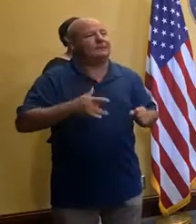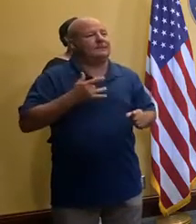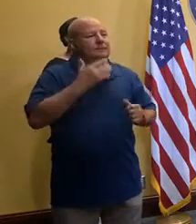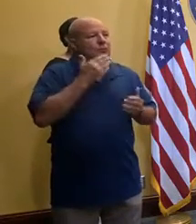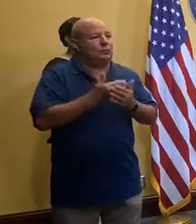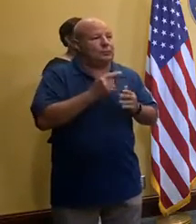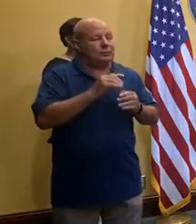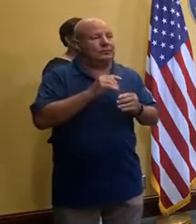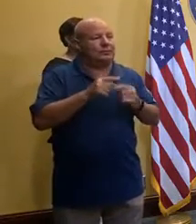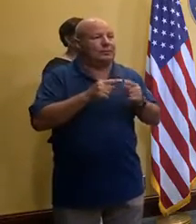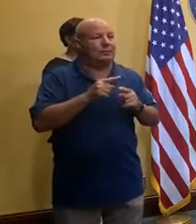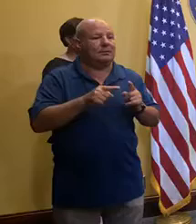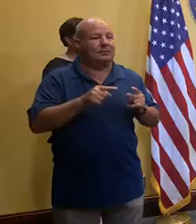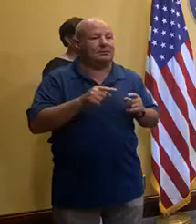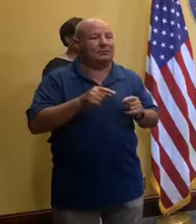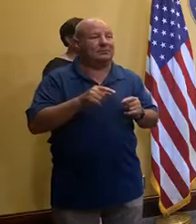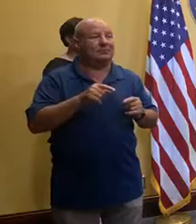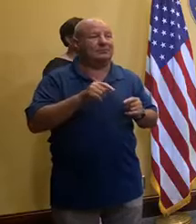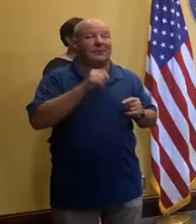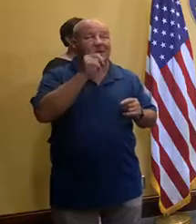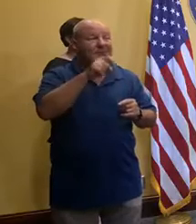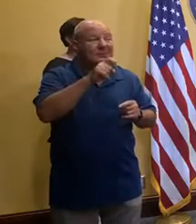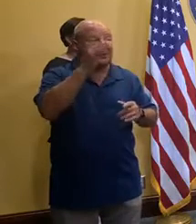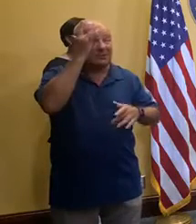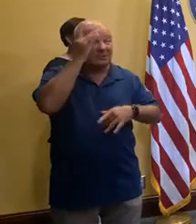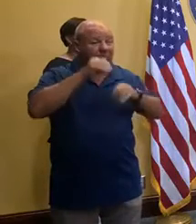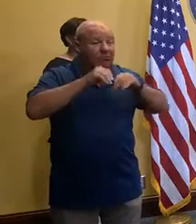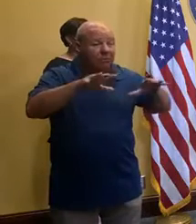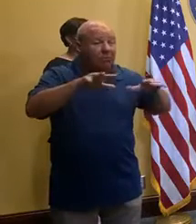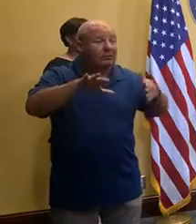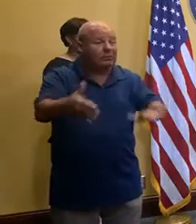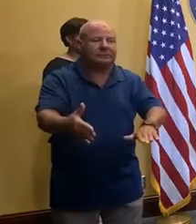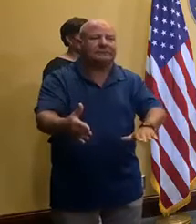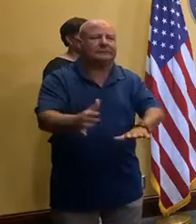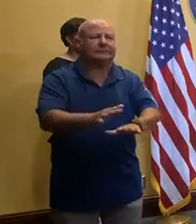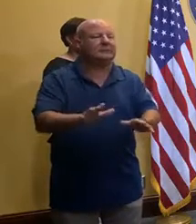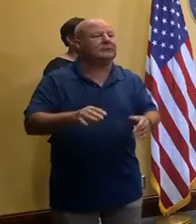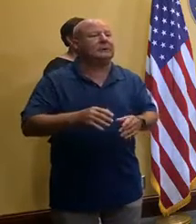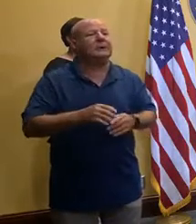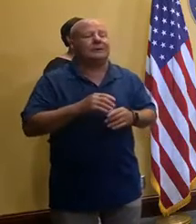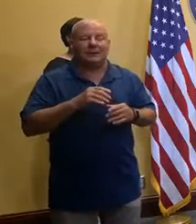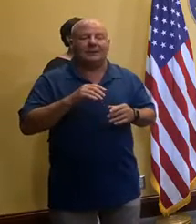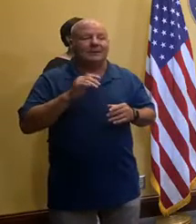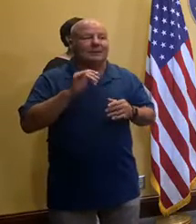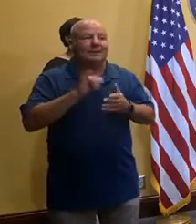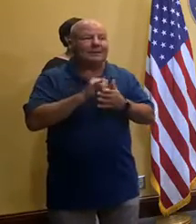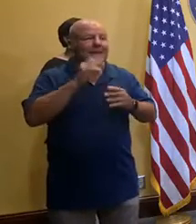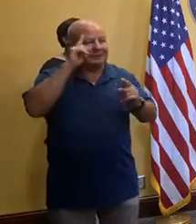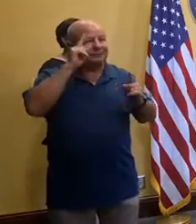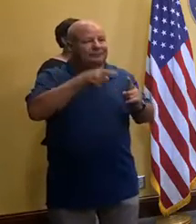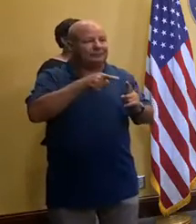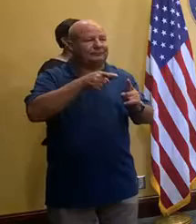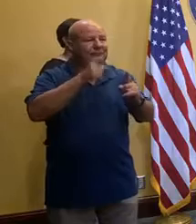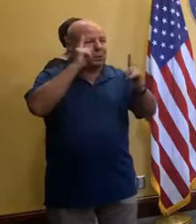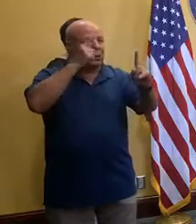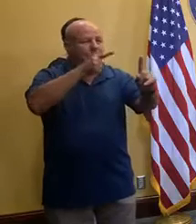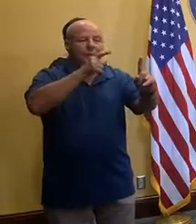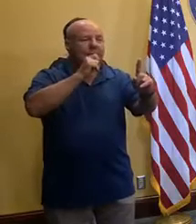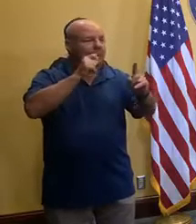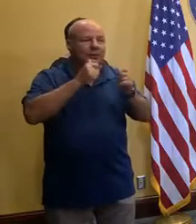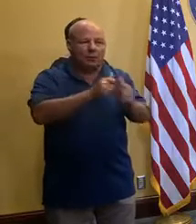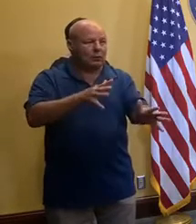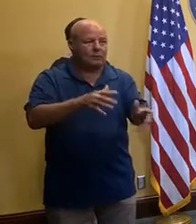any unnecessarily illnesses or deaths. That is what's going to drive any plan or protocol that we collectively develop.